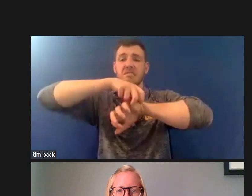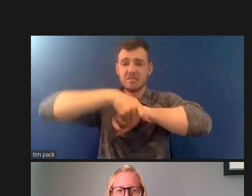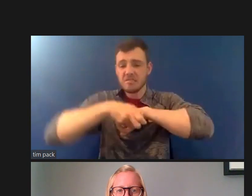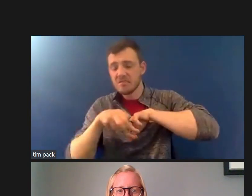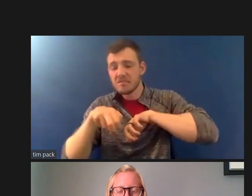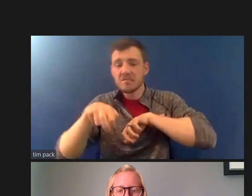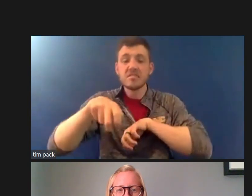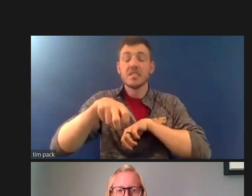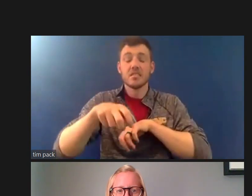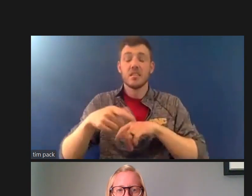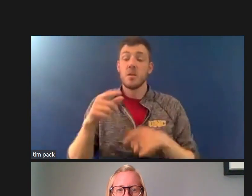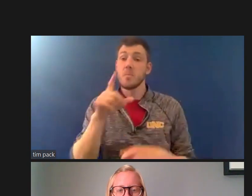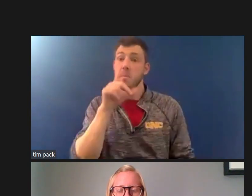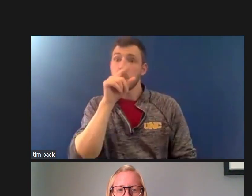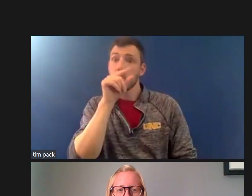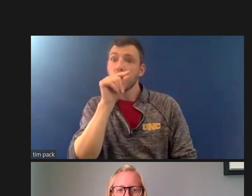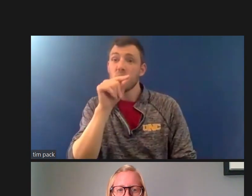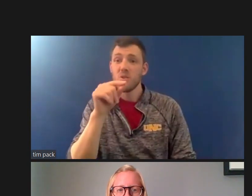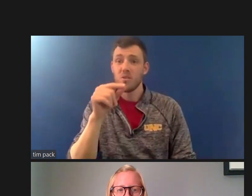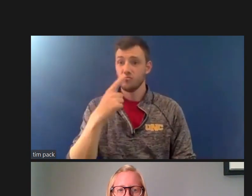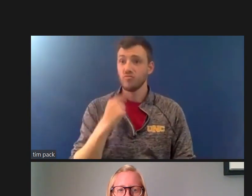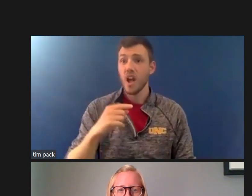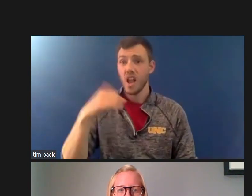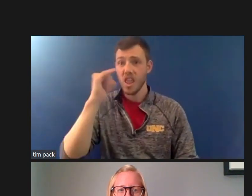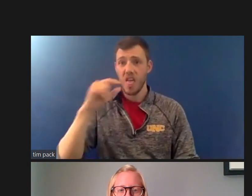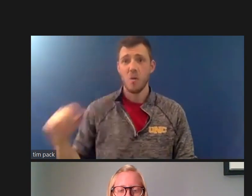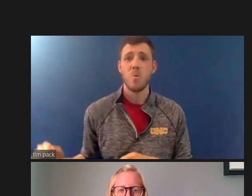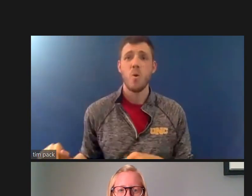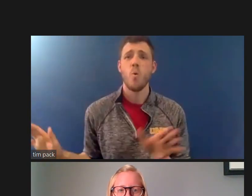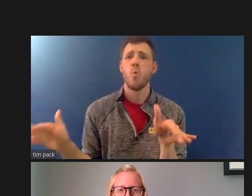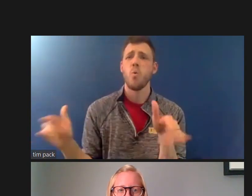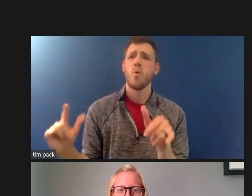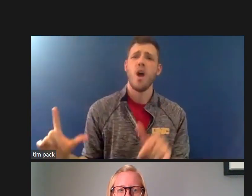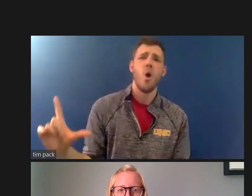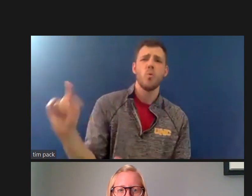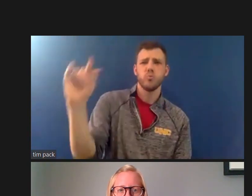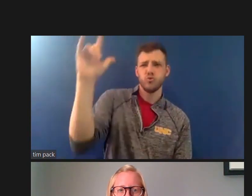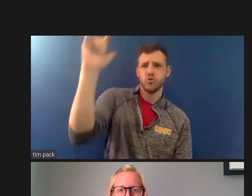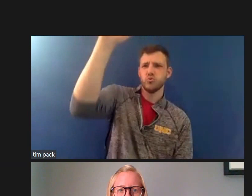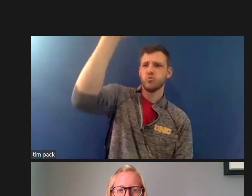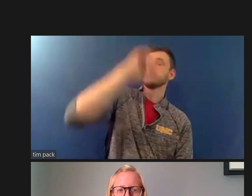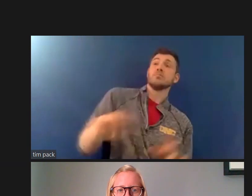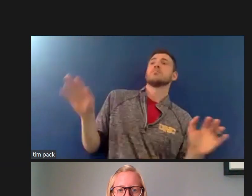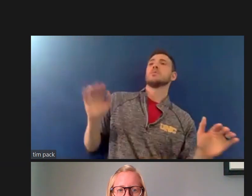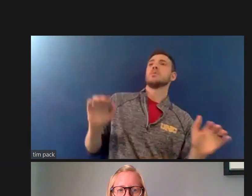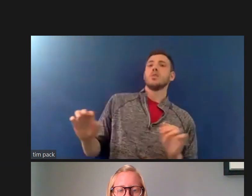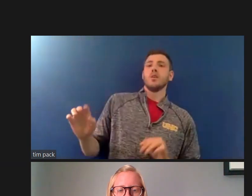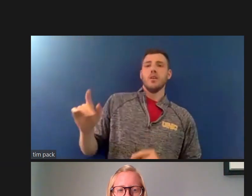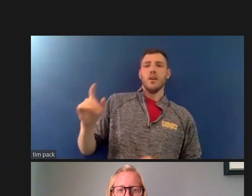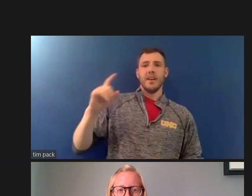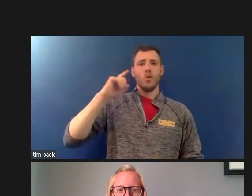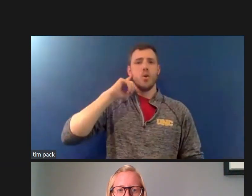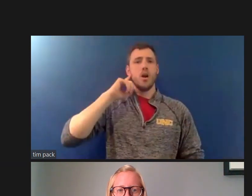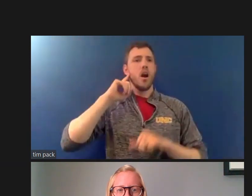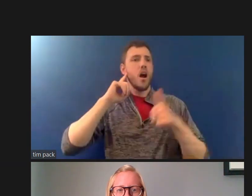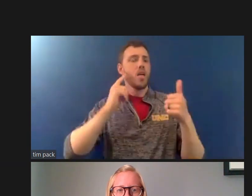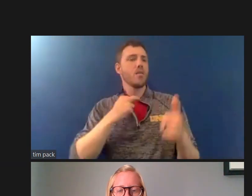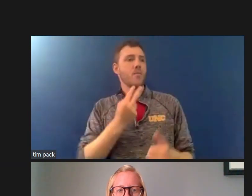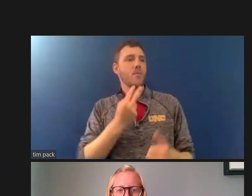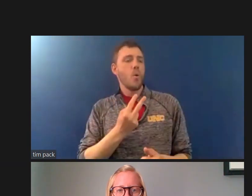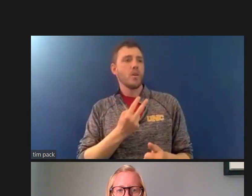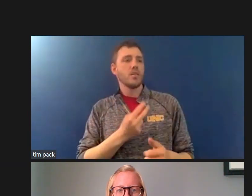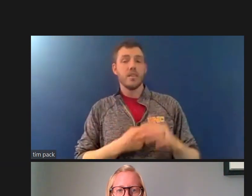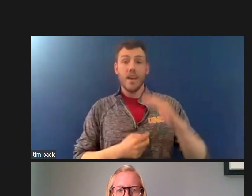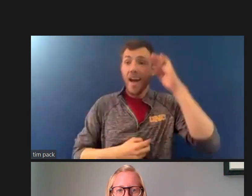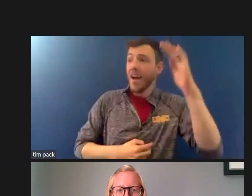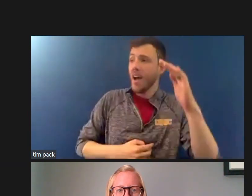witch-like cry, and this cry was echoed by another. "Hi," it said. "Wait a minute." The